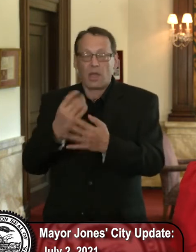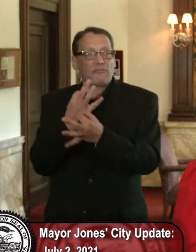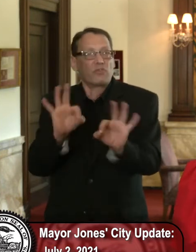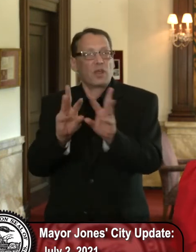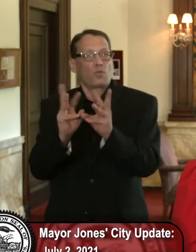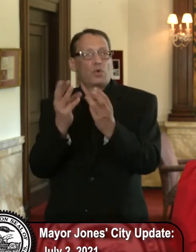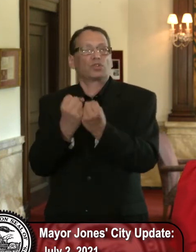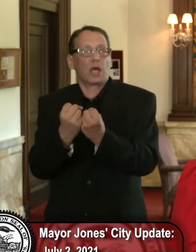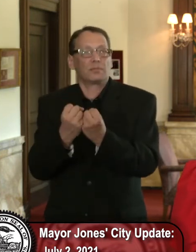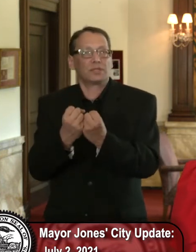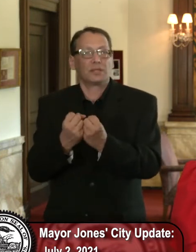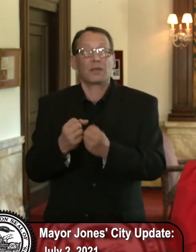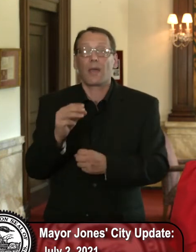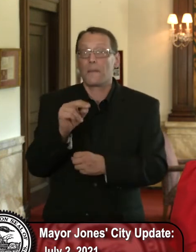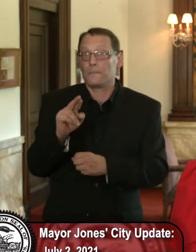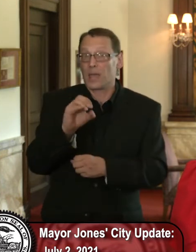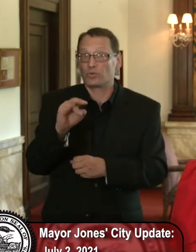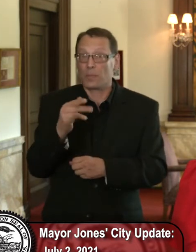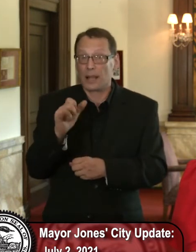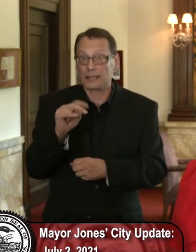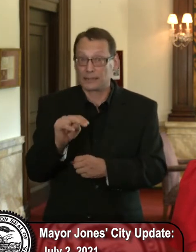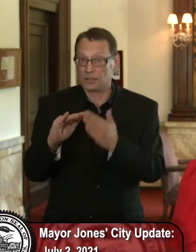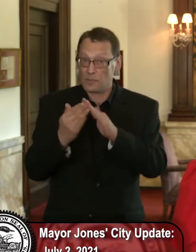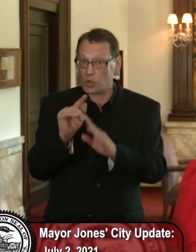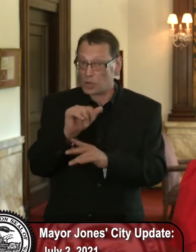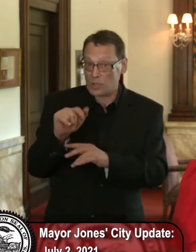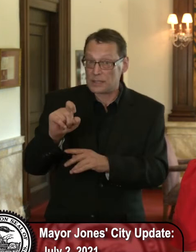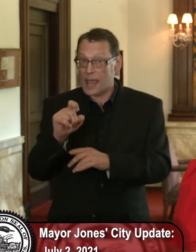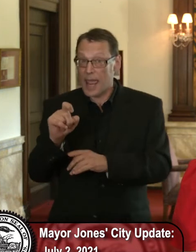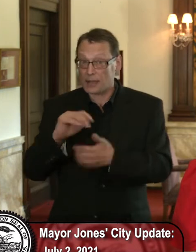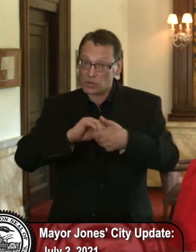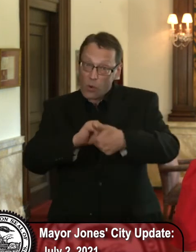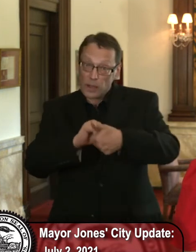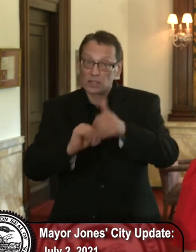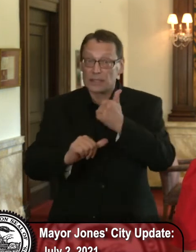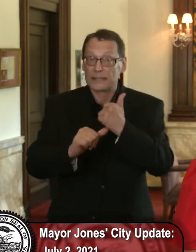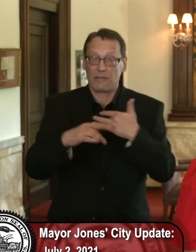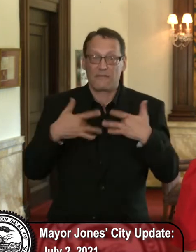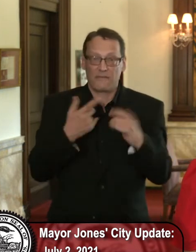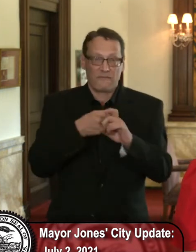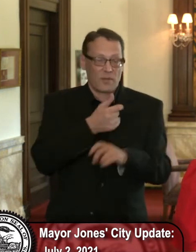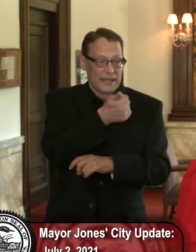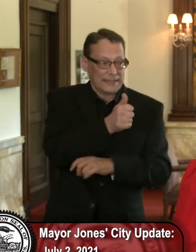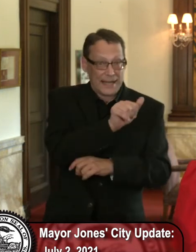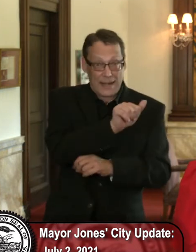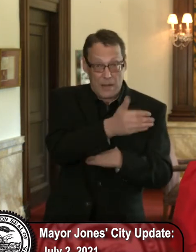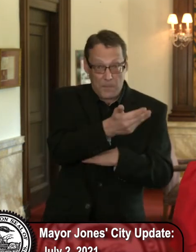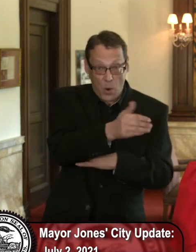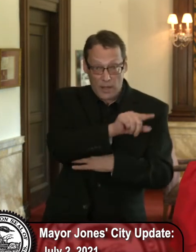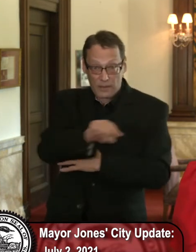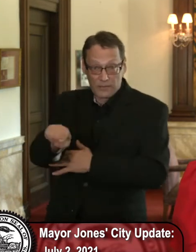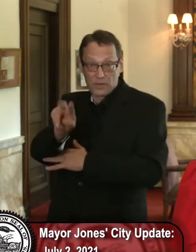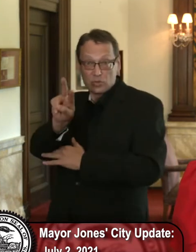workshops. Metropolitan Community Tax Coalition assistance events are scheduled from 10 a.m. to 2 p.m.